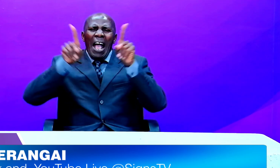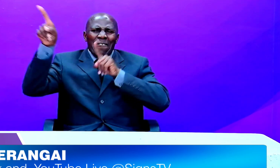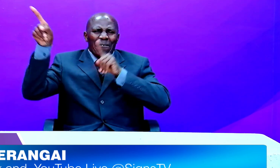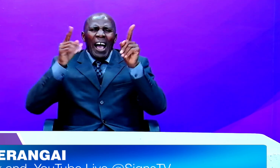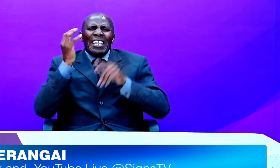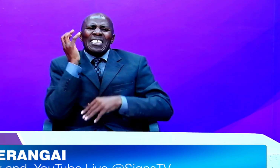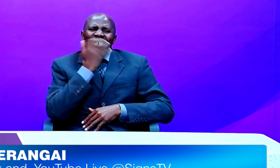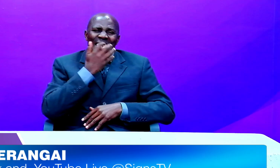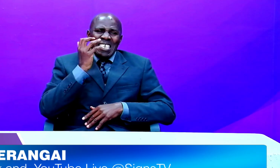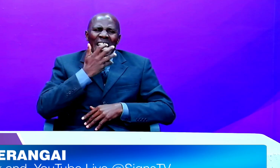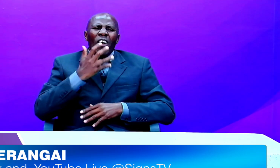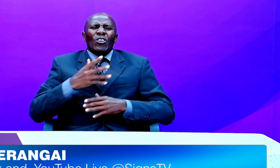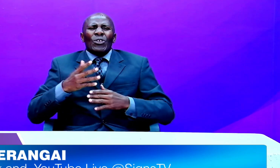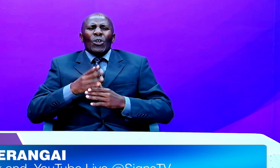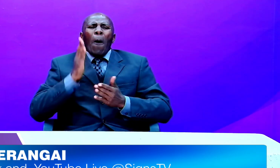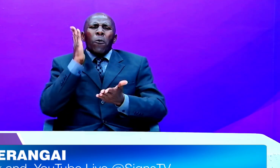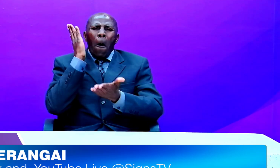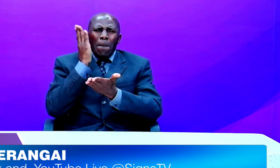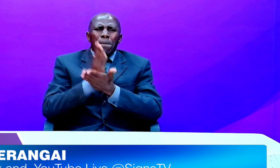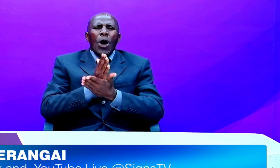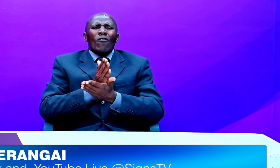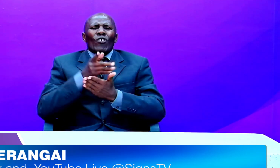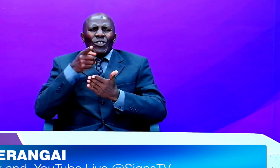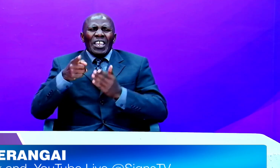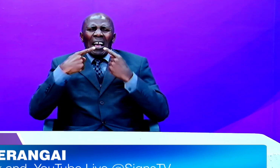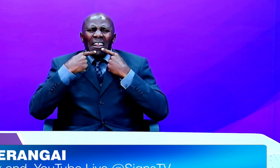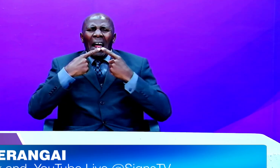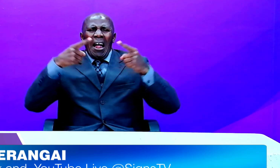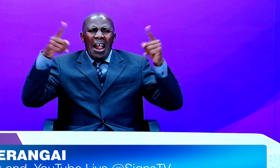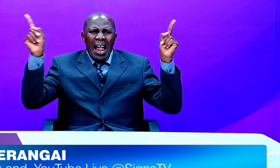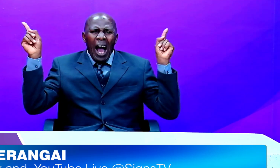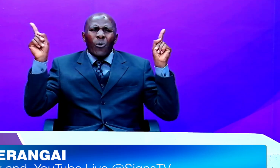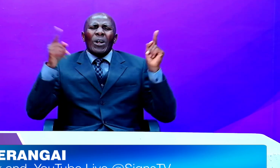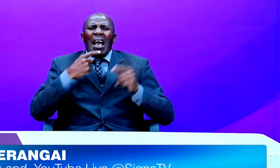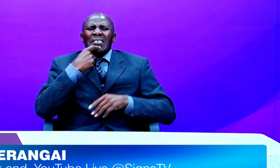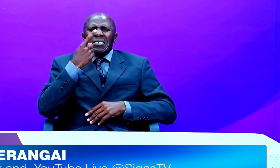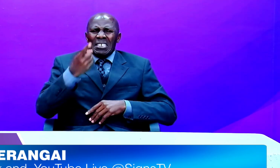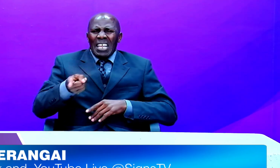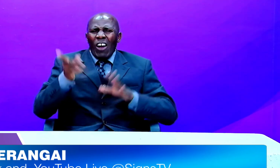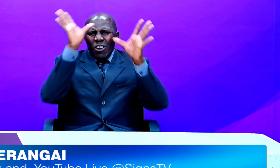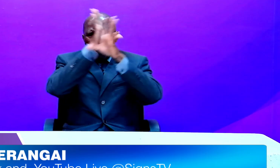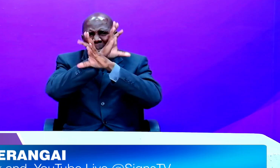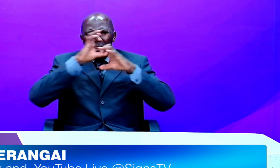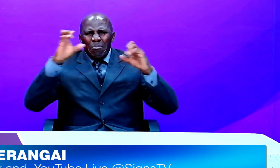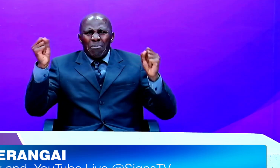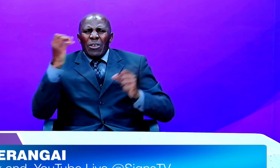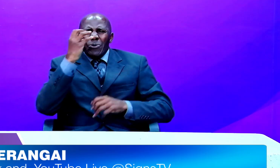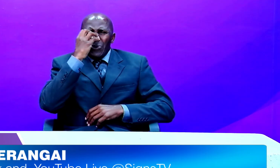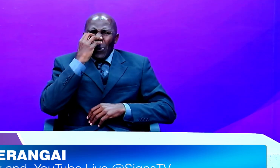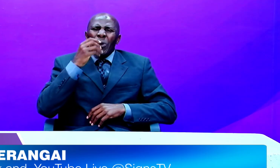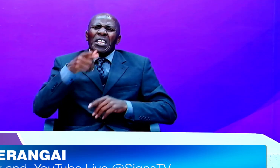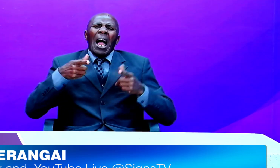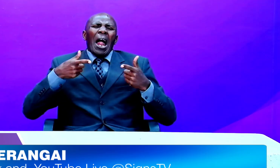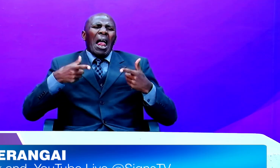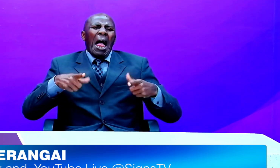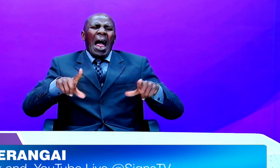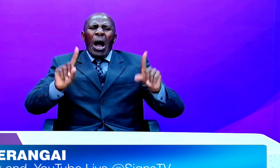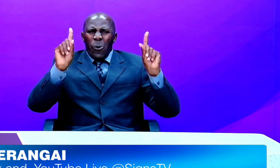Speaking from the United States, where he is currently on tour, the former Deputy President refuted the claims,